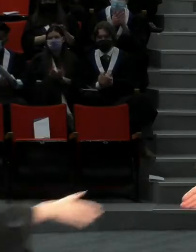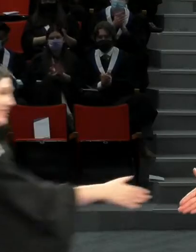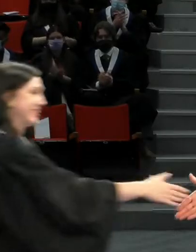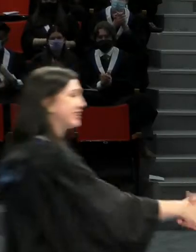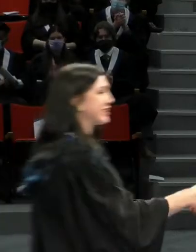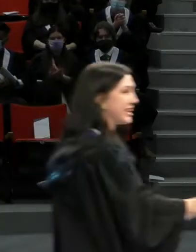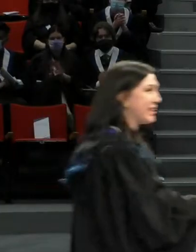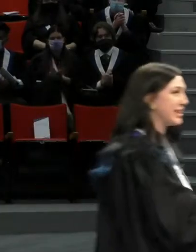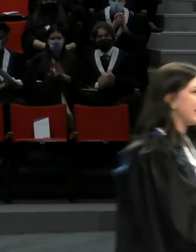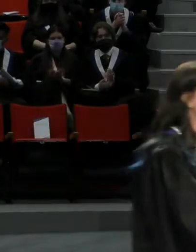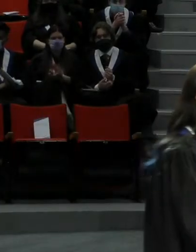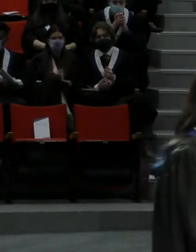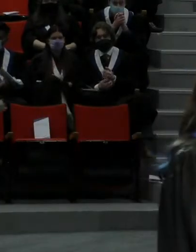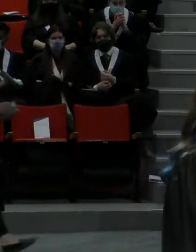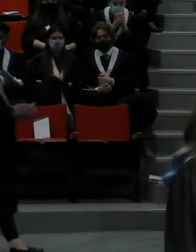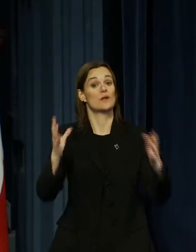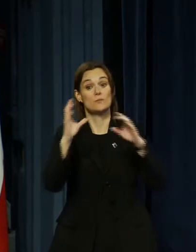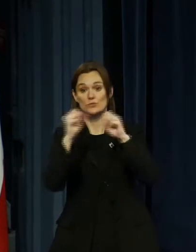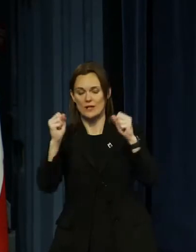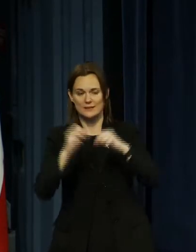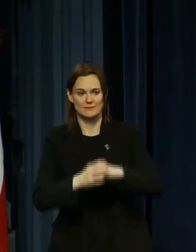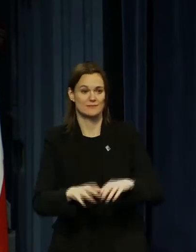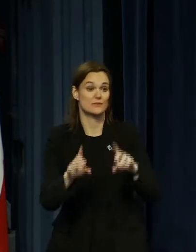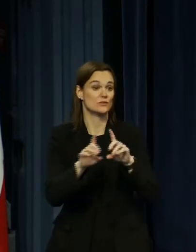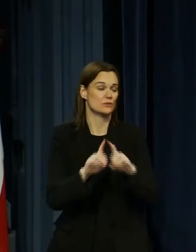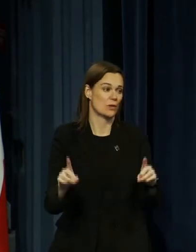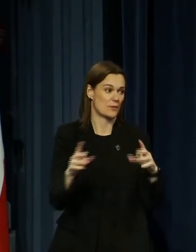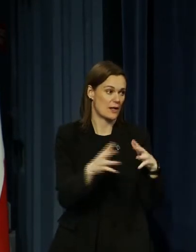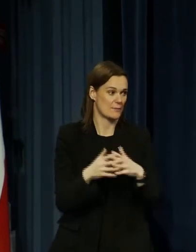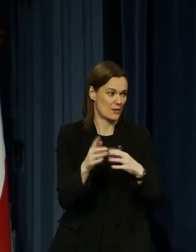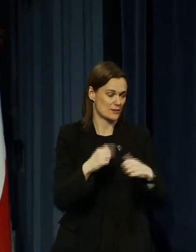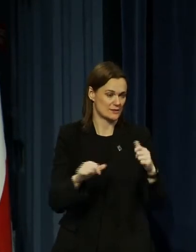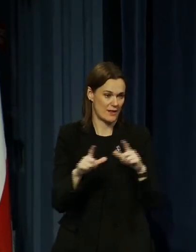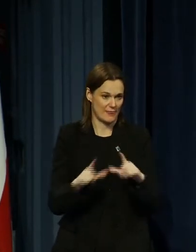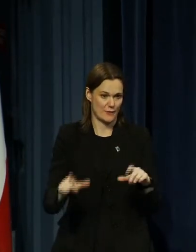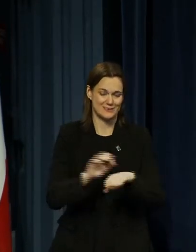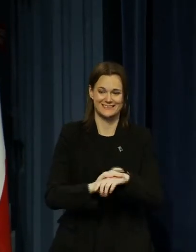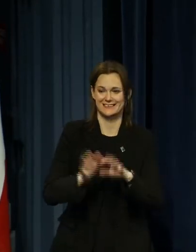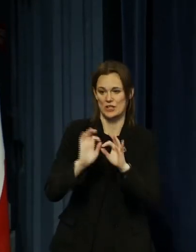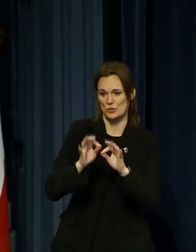Language. I have always been so impressed with the programs that the Nova Scotia College put